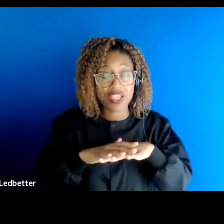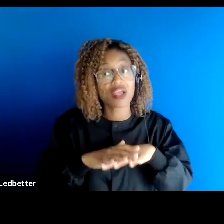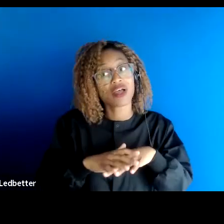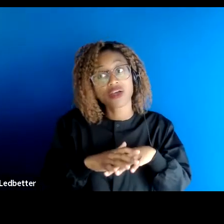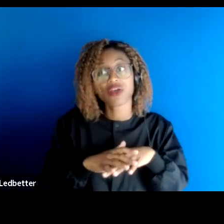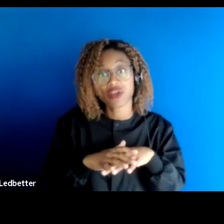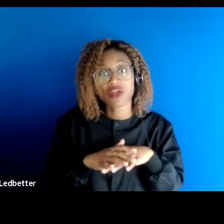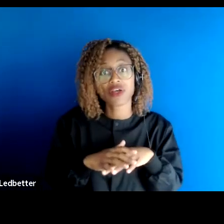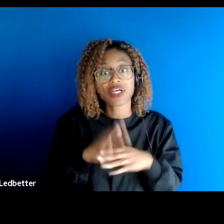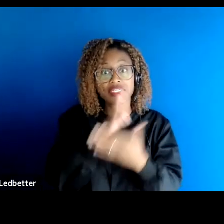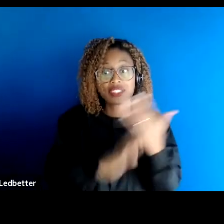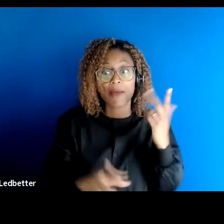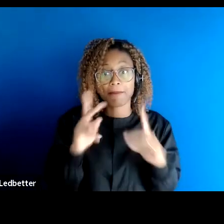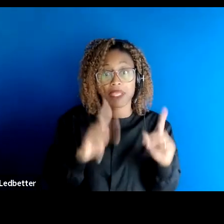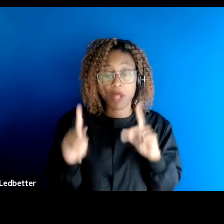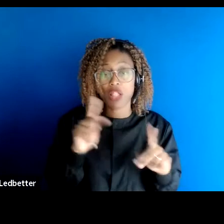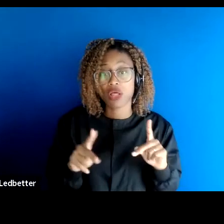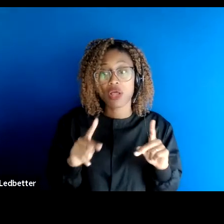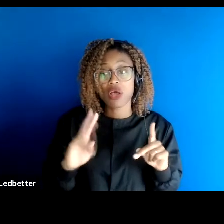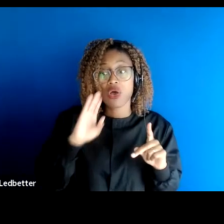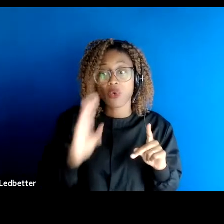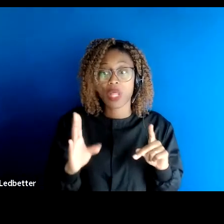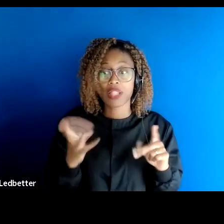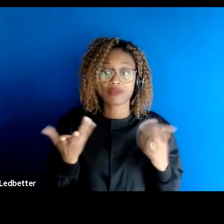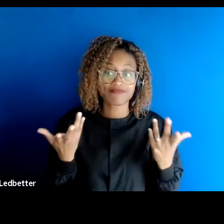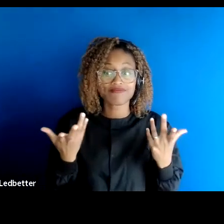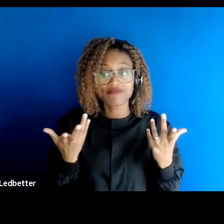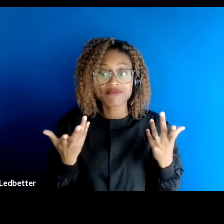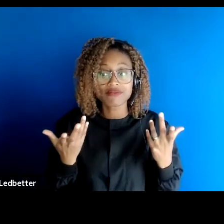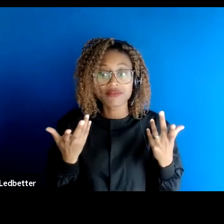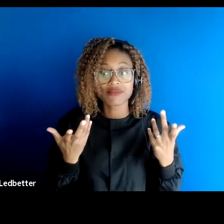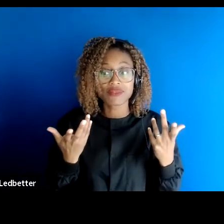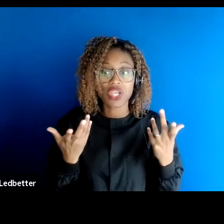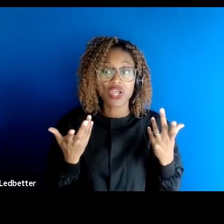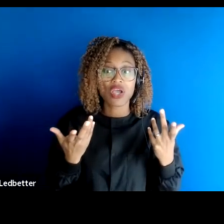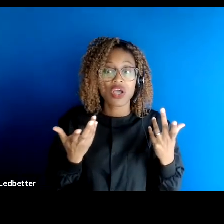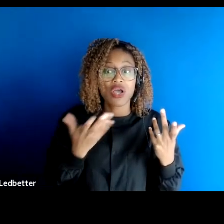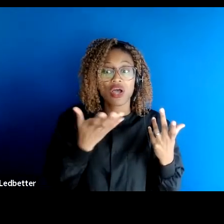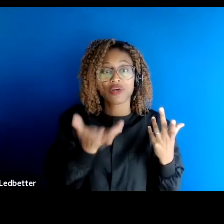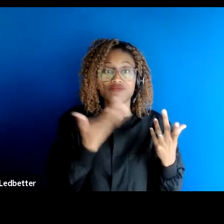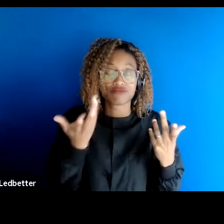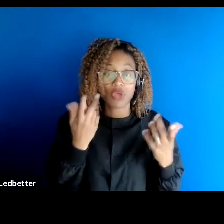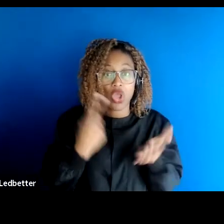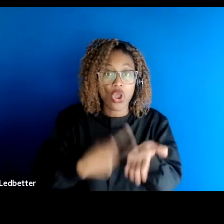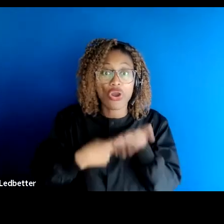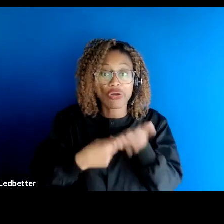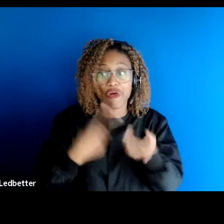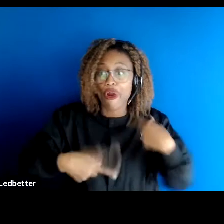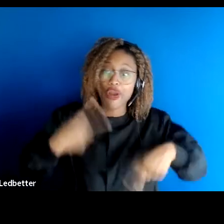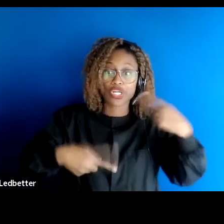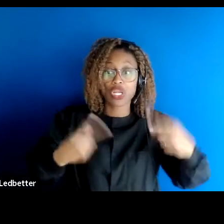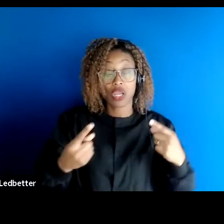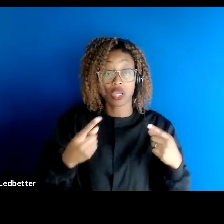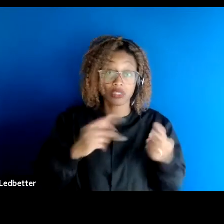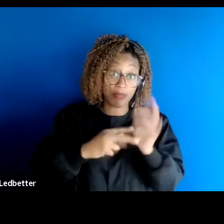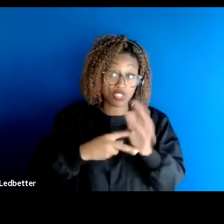it. Some people say, we should keep it to the original